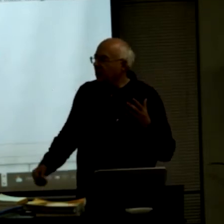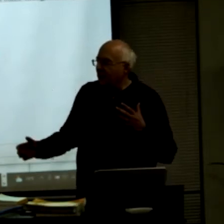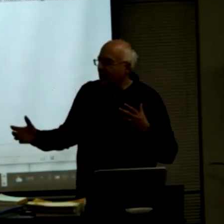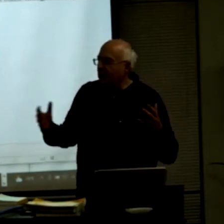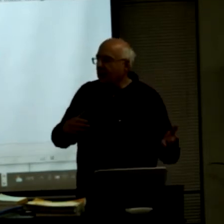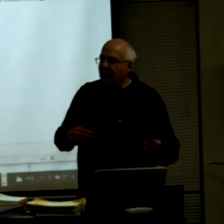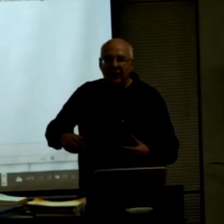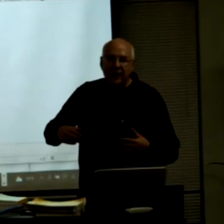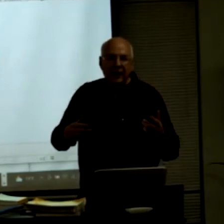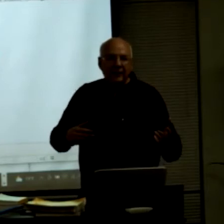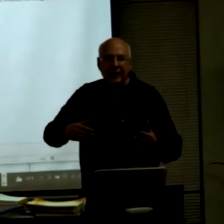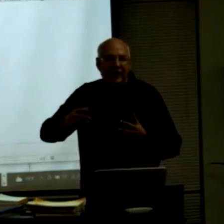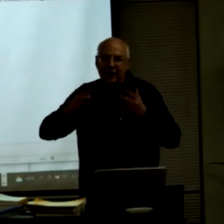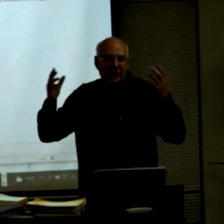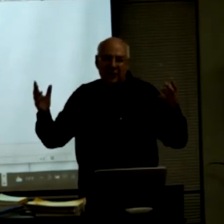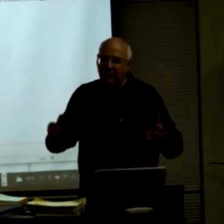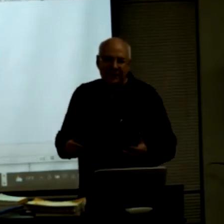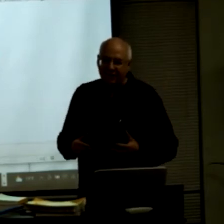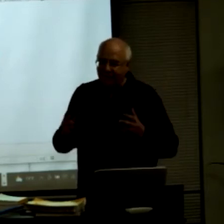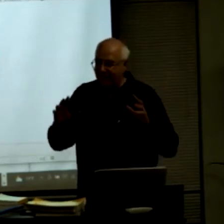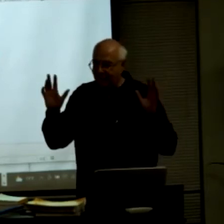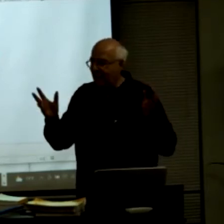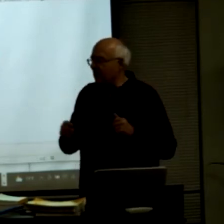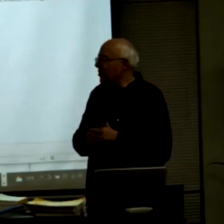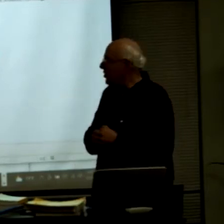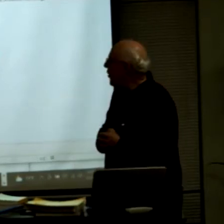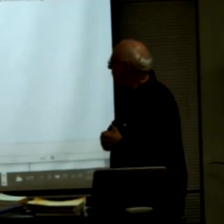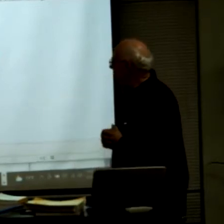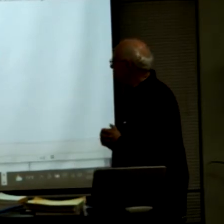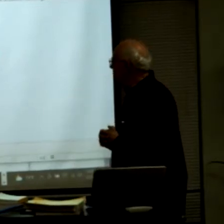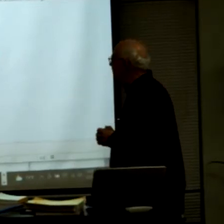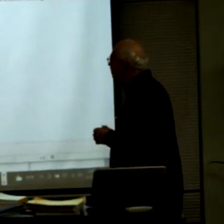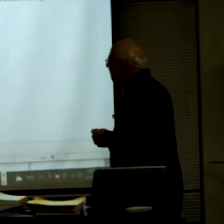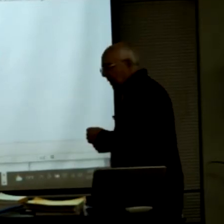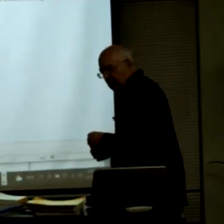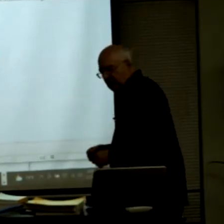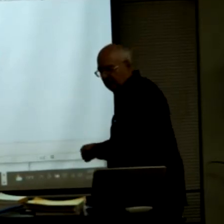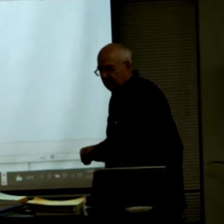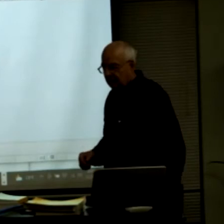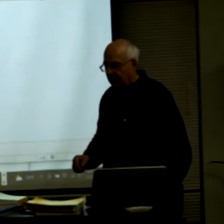to have people think they're hearing. Yeah, it's just a wide range of stuff. Oops,